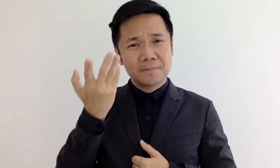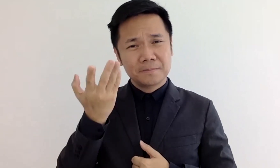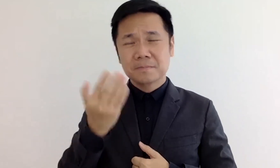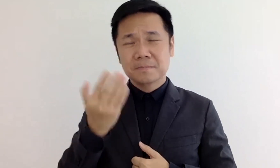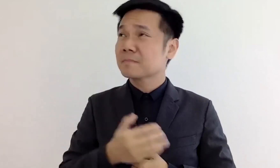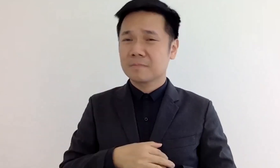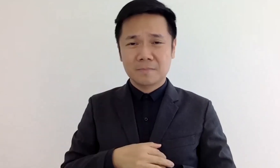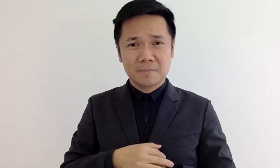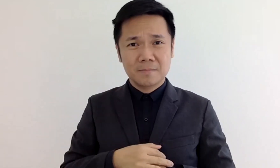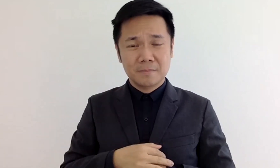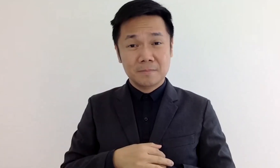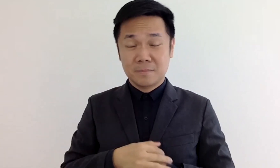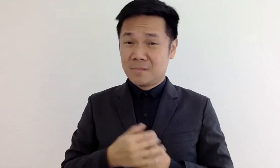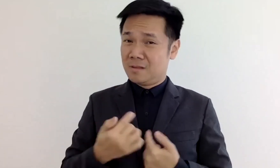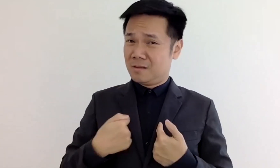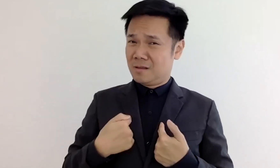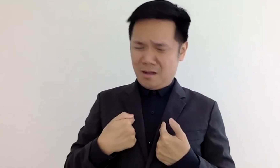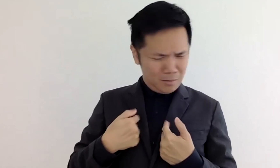the reason